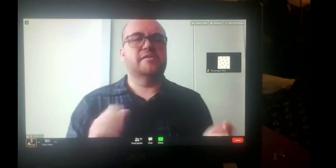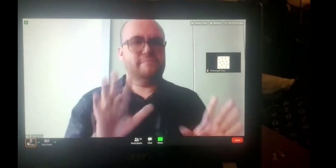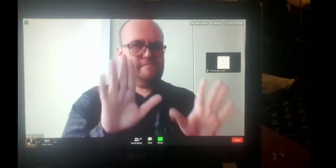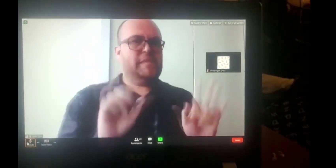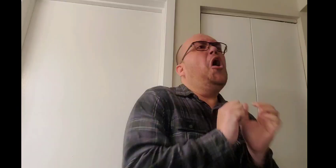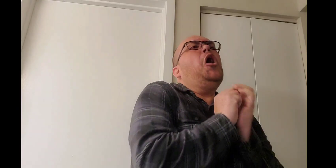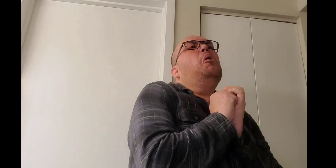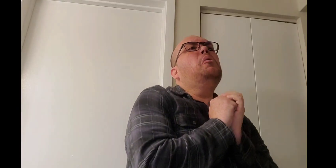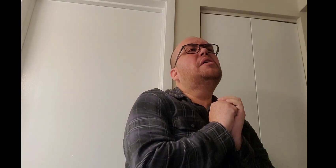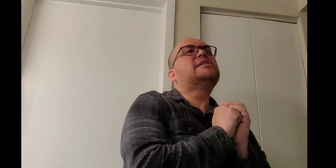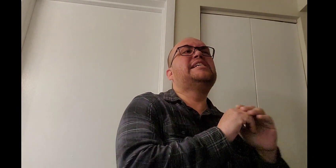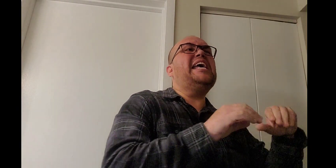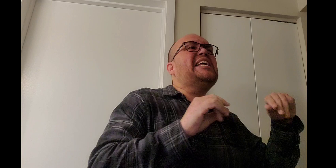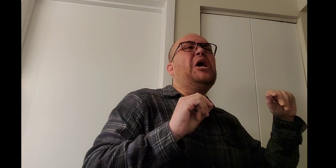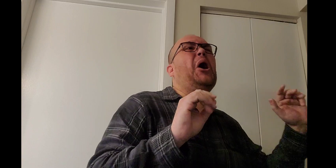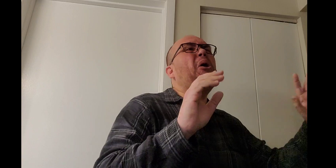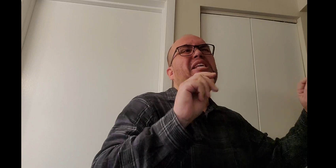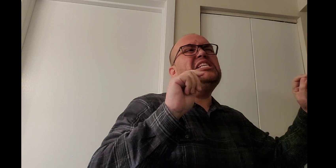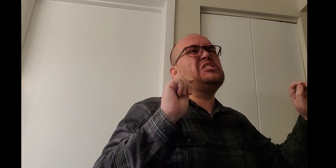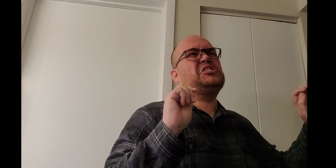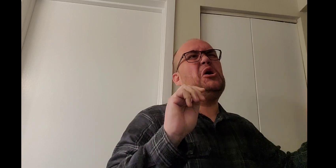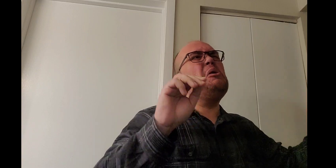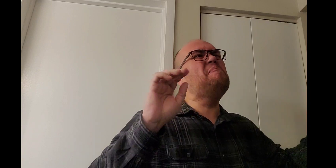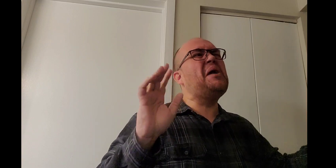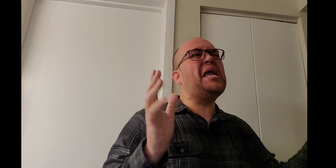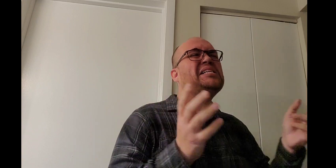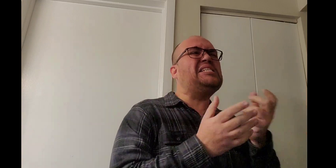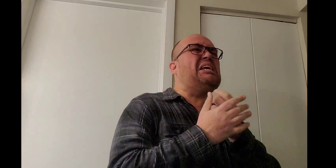oh getting all is so amazing